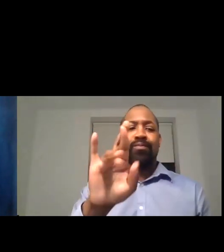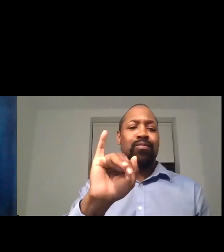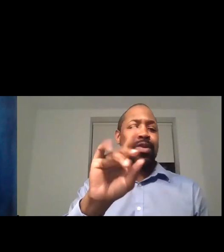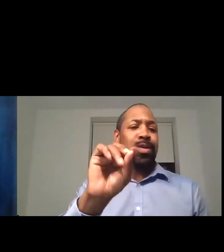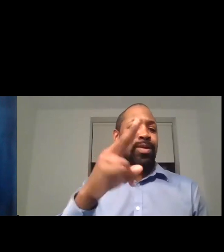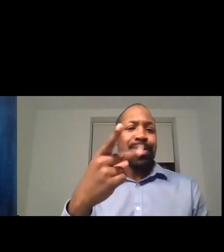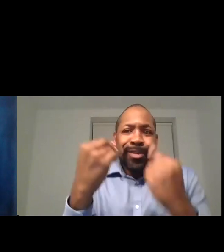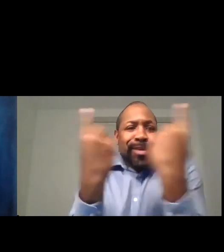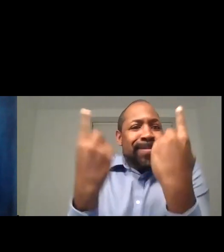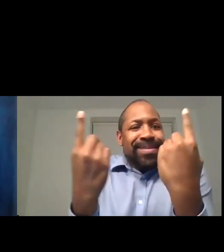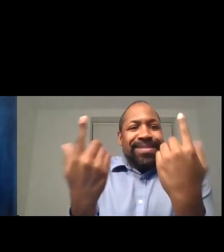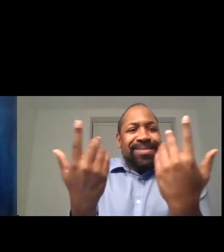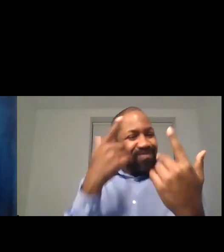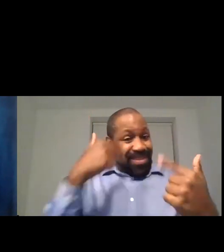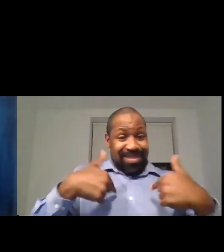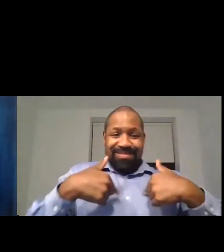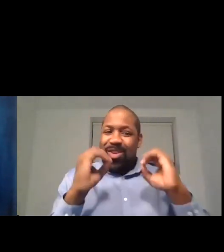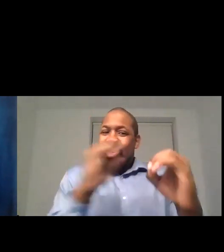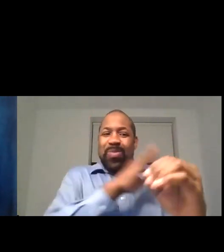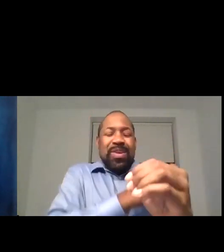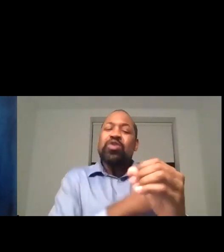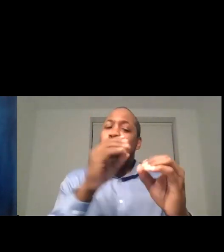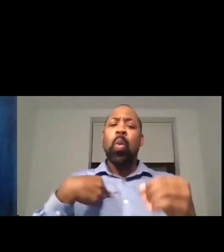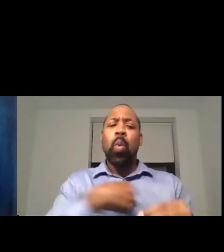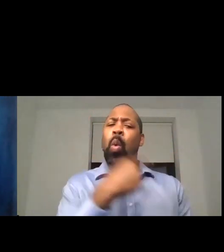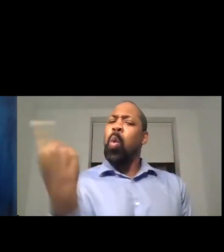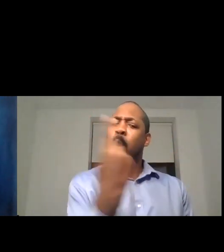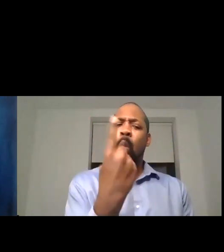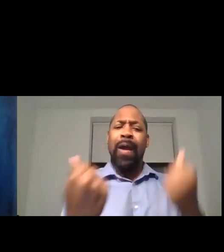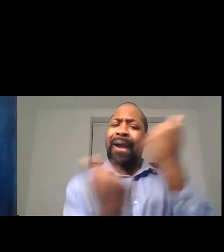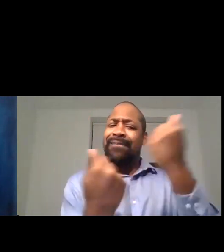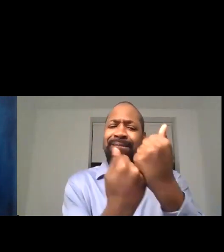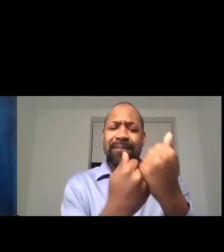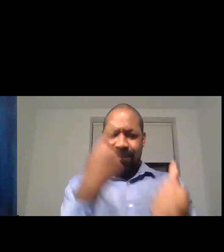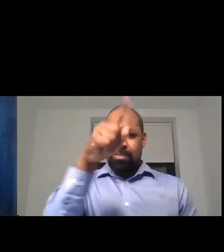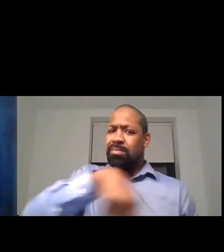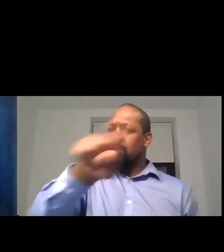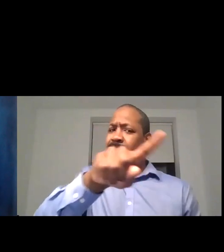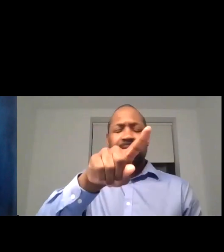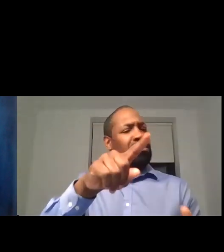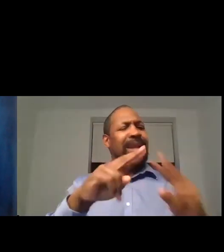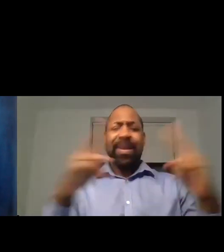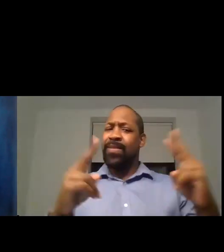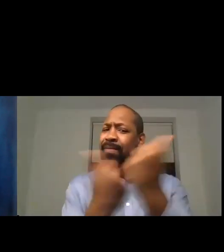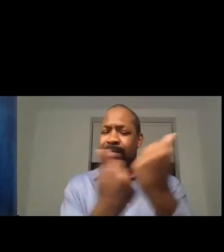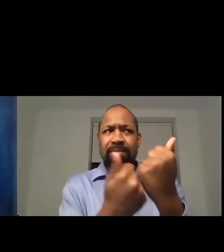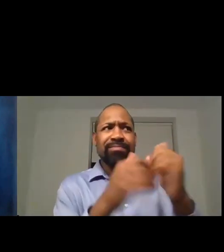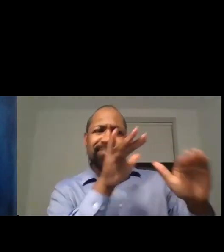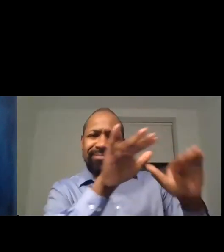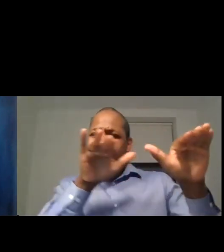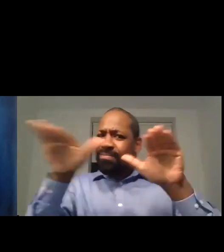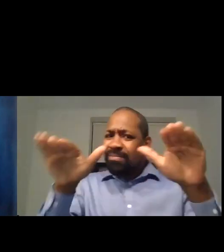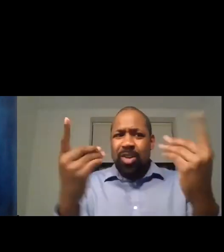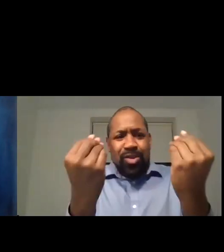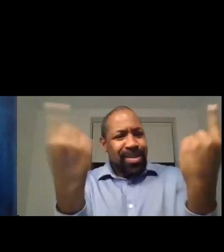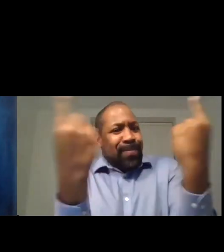advocating with the vaccine committee and the Rhode Island Department of Health. I don't have authority to change anything myself. It's a role of